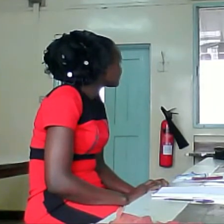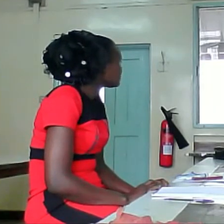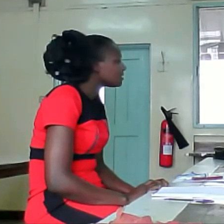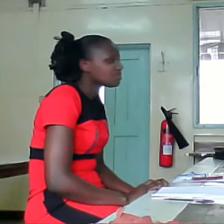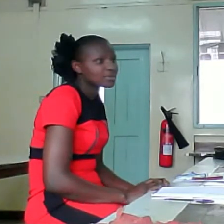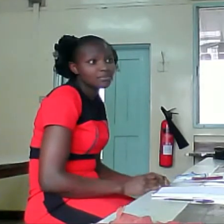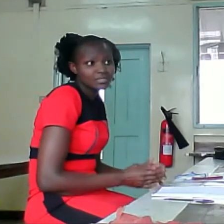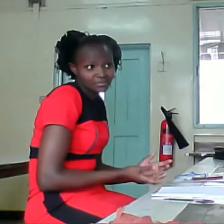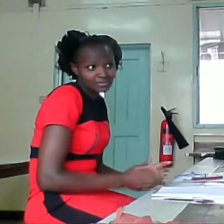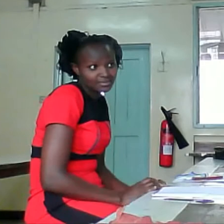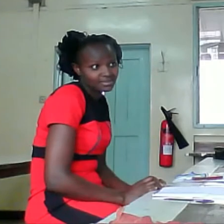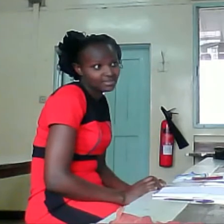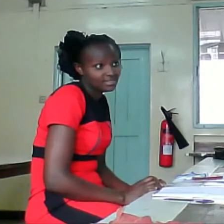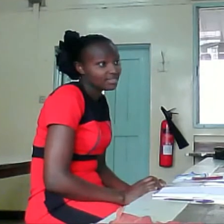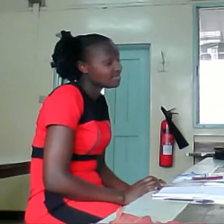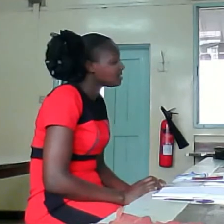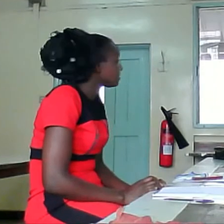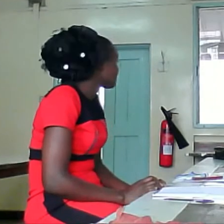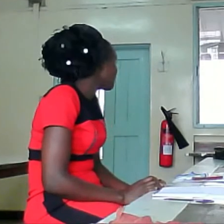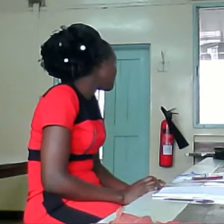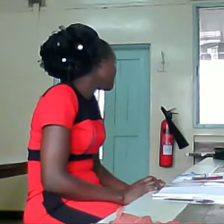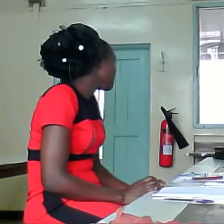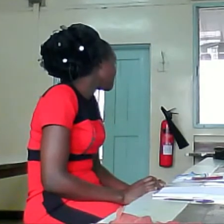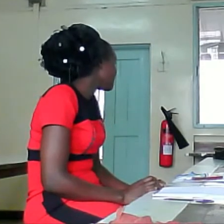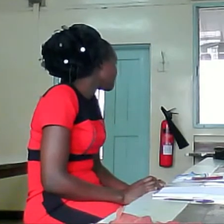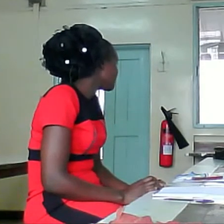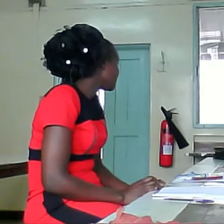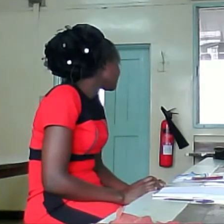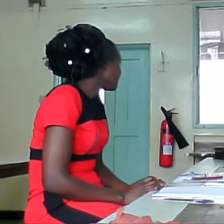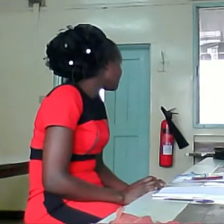It's a problem. Disaster is a problem.